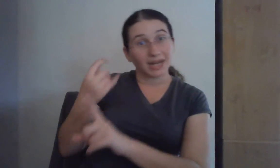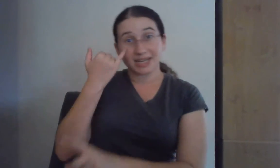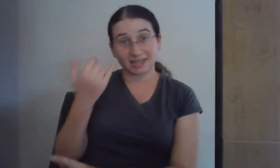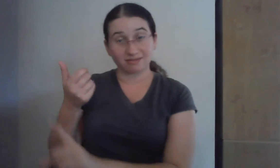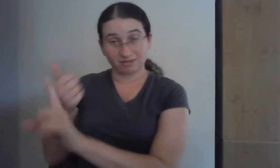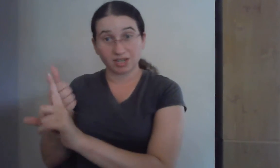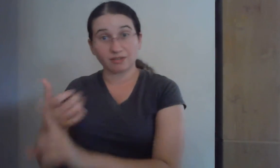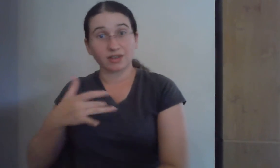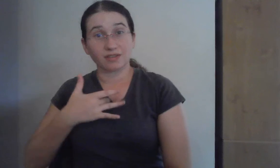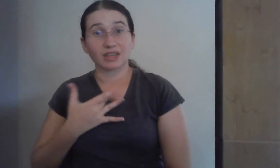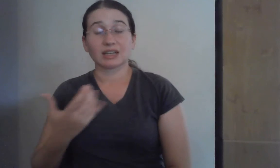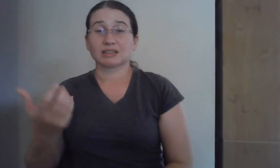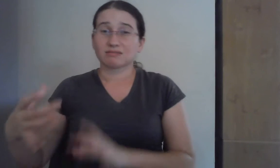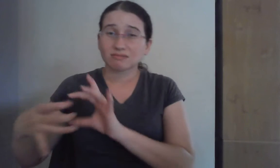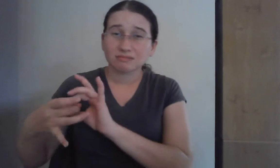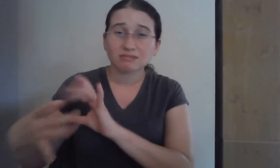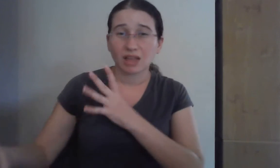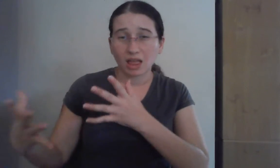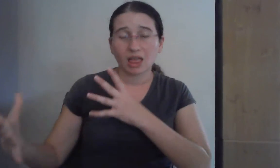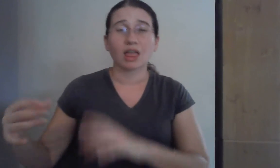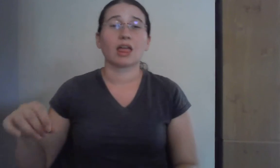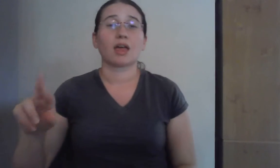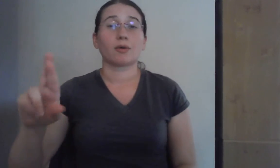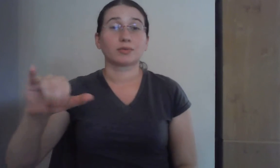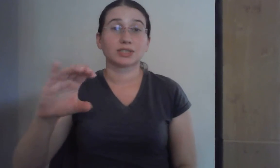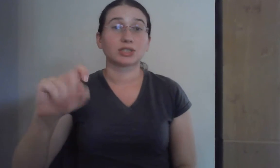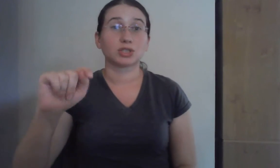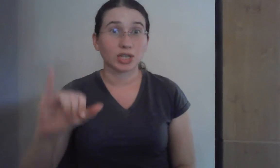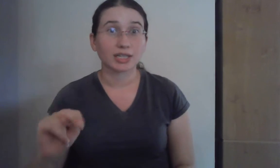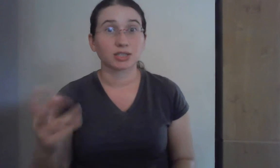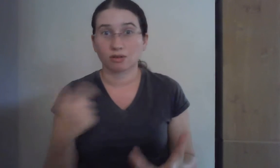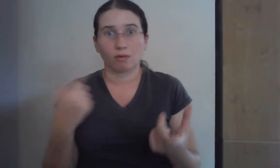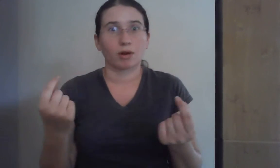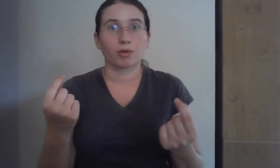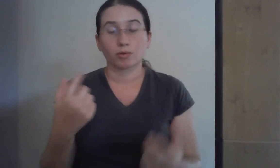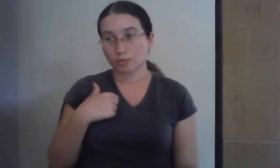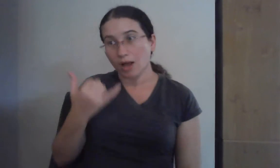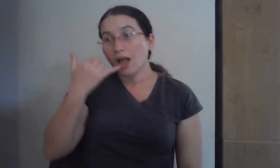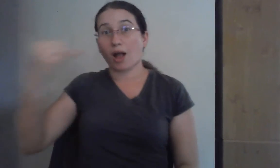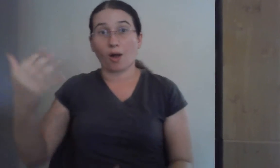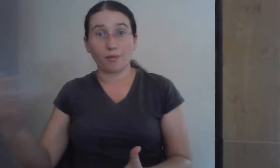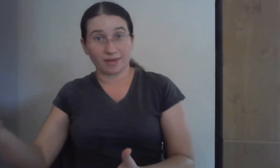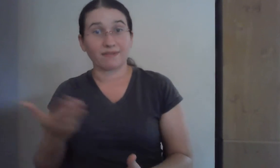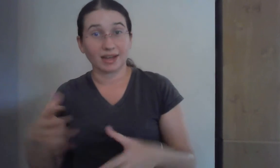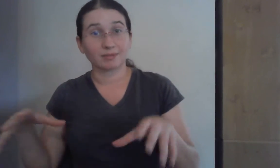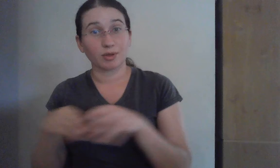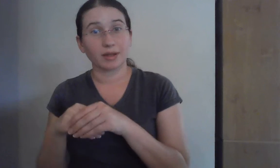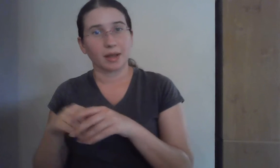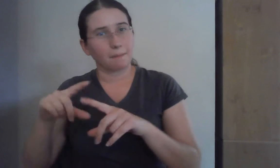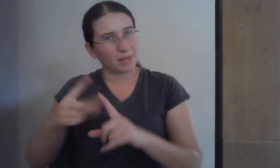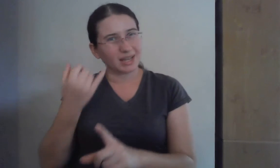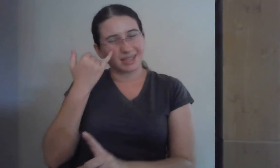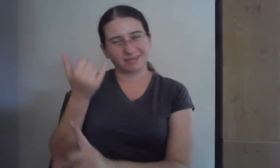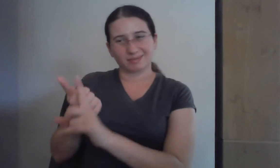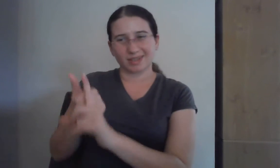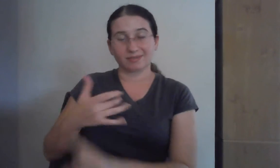more. Feeling rejected? I should up my calls and invite him to the wedding. But if he thinks we're moving too fast, this will just push him